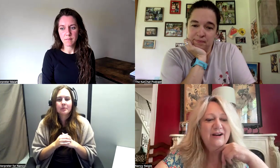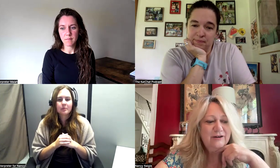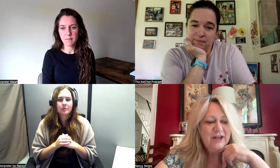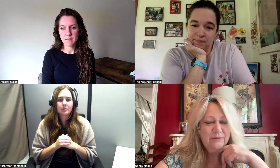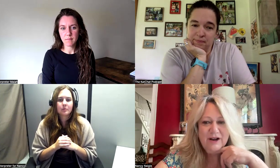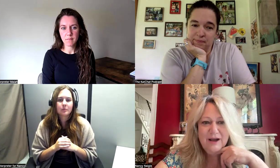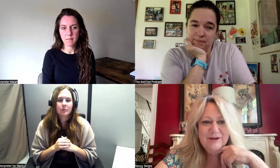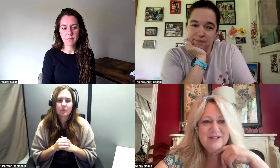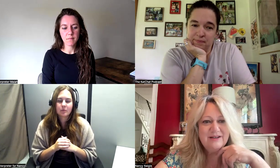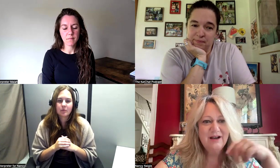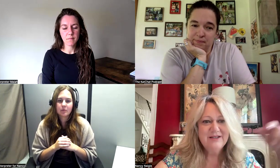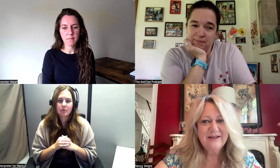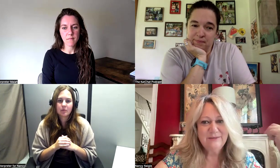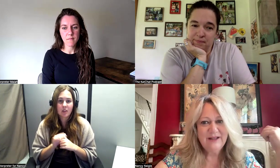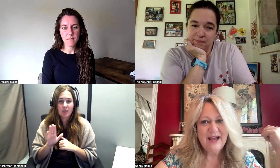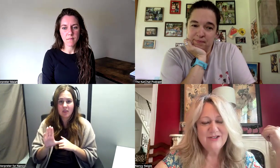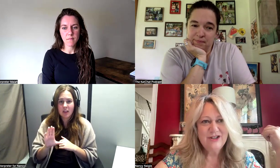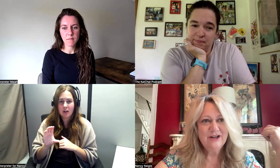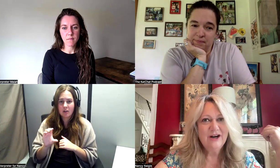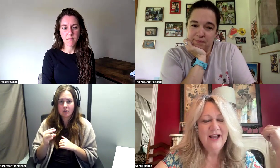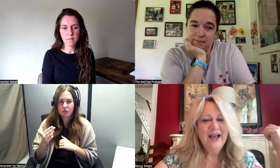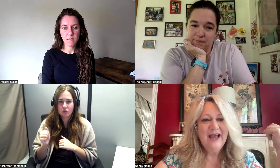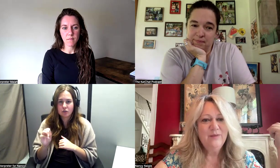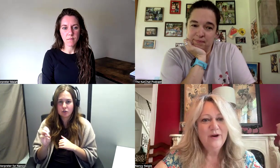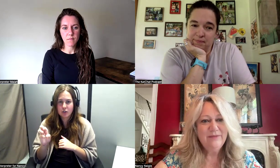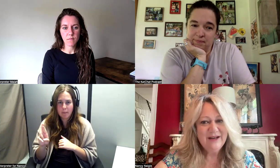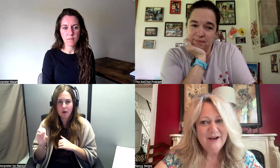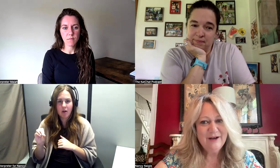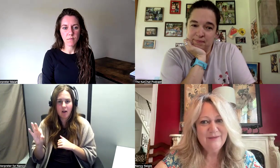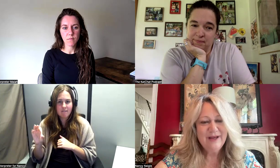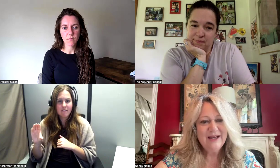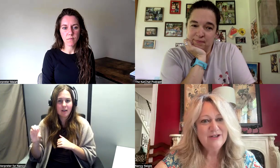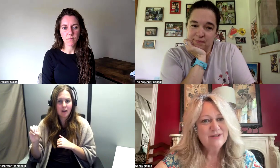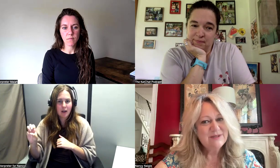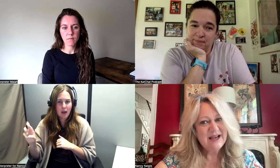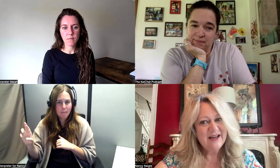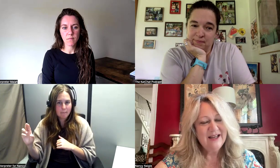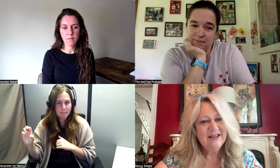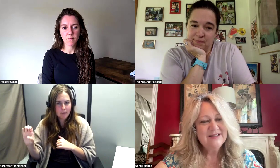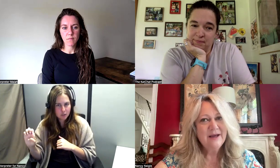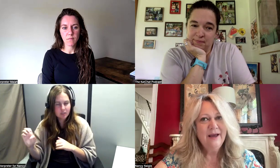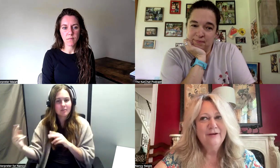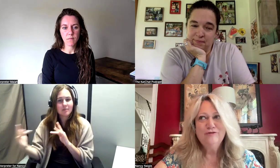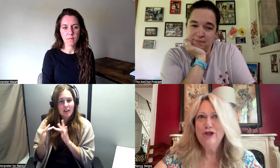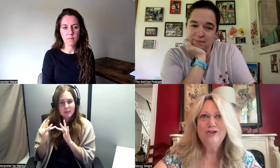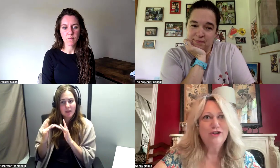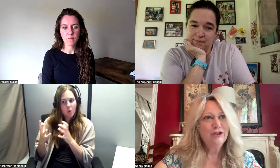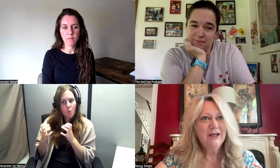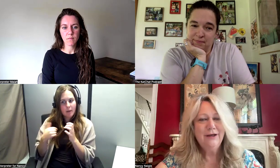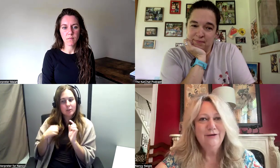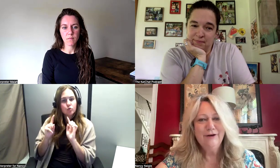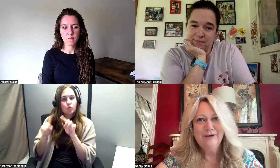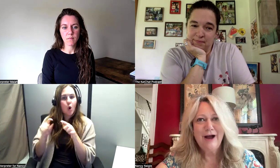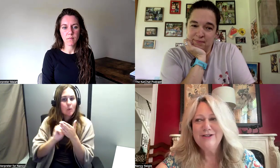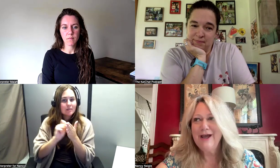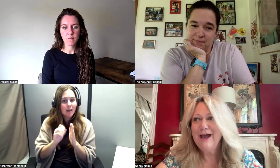And their Chamber of Commerce had contacted me last year and wanted me to come and do some signings, judge a